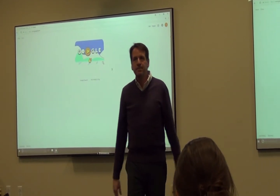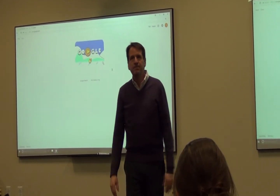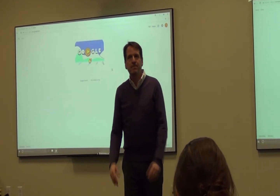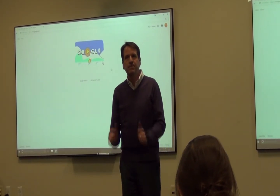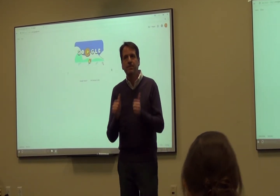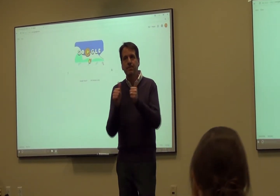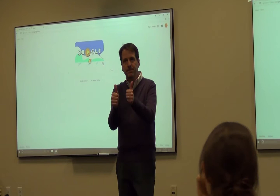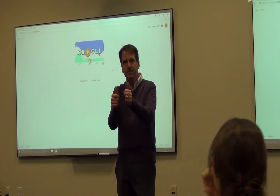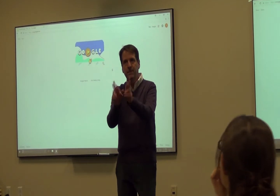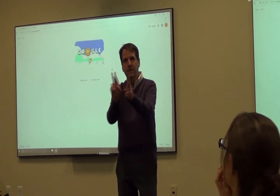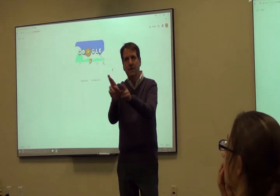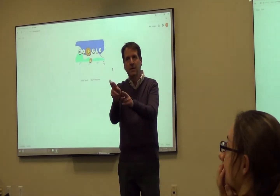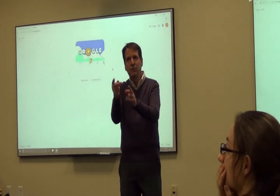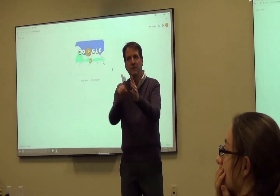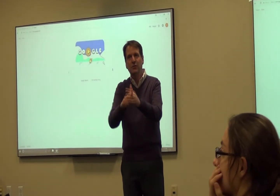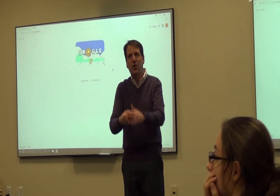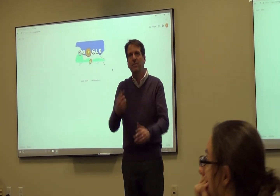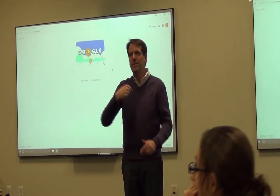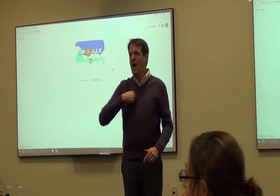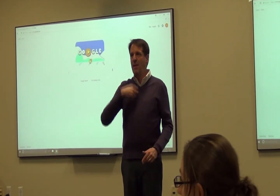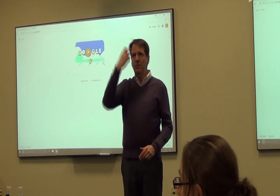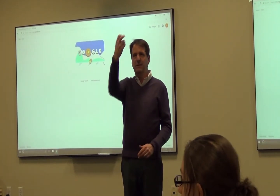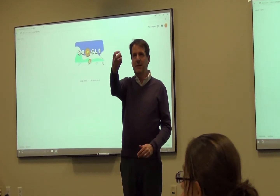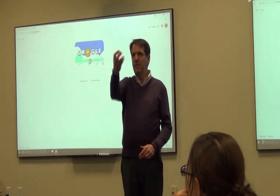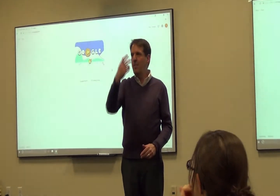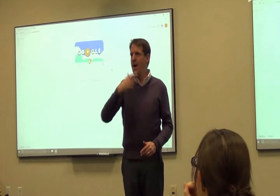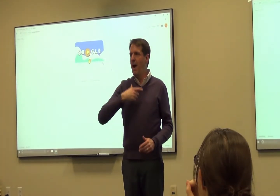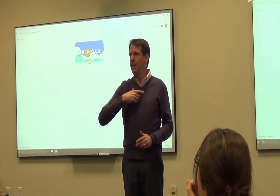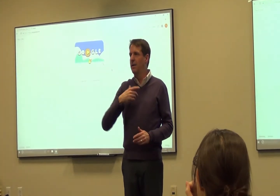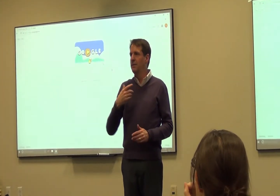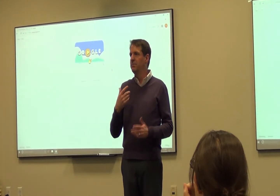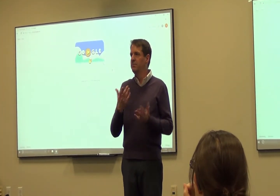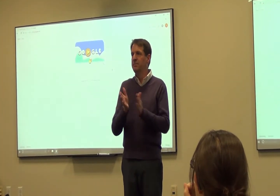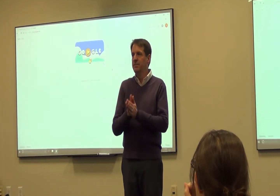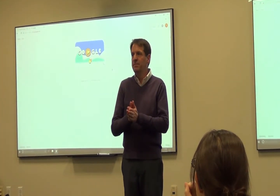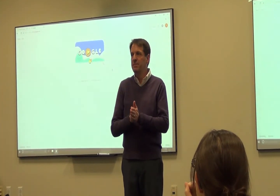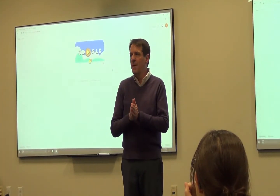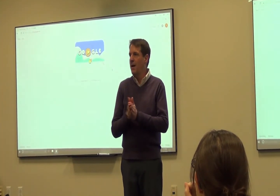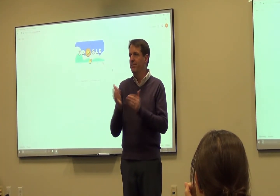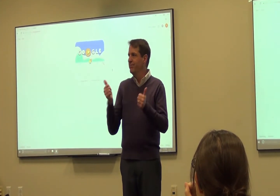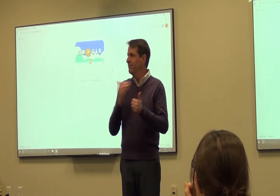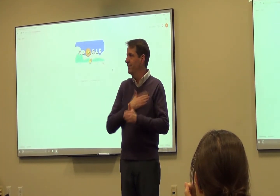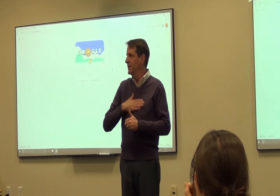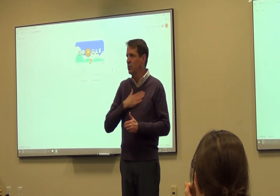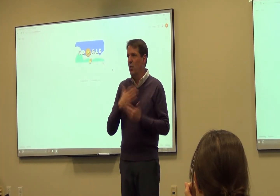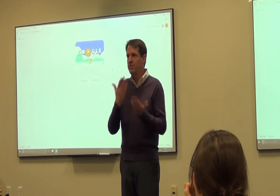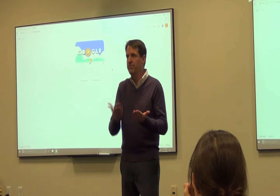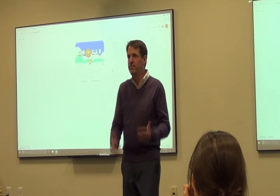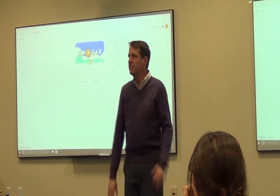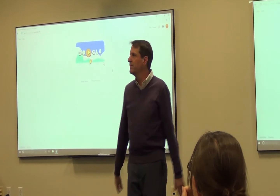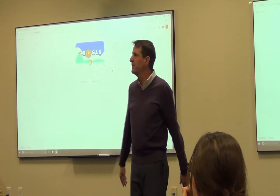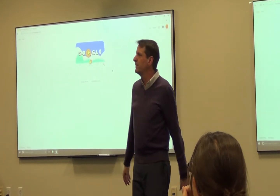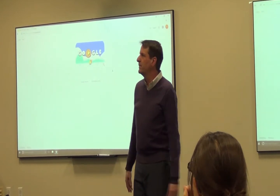and so we're now going to be going from after World War II until modern day Japan. So I'm going to go sit in the back and enjoy the